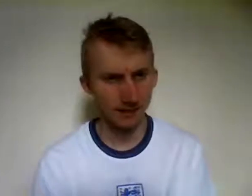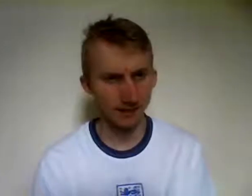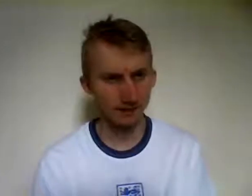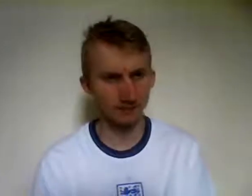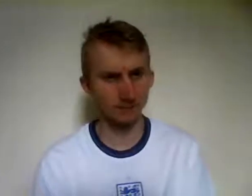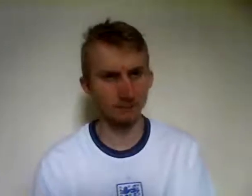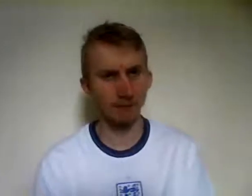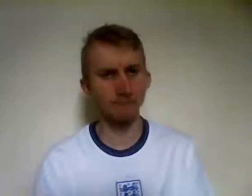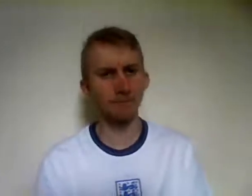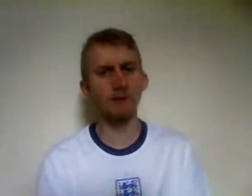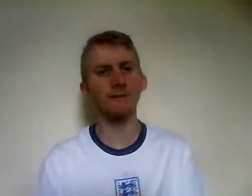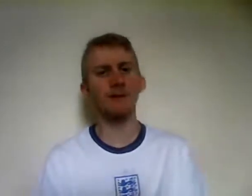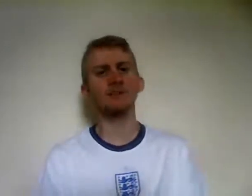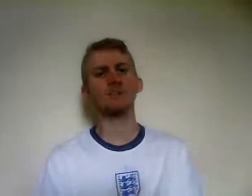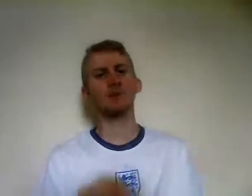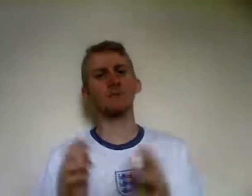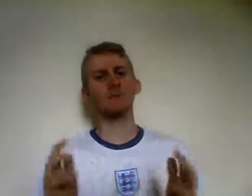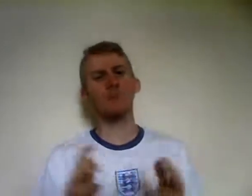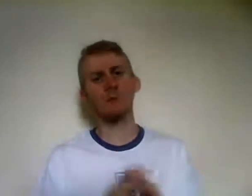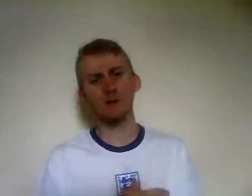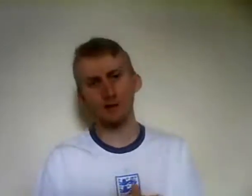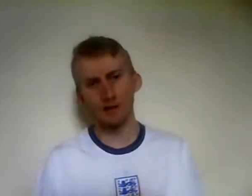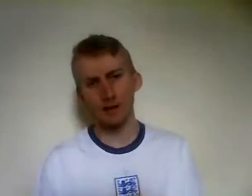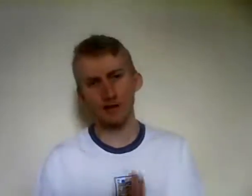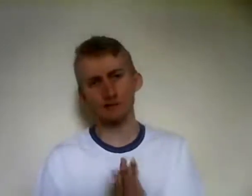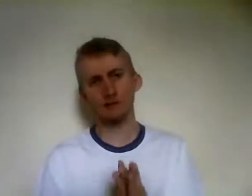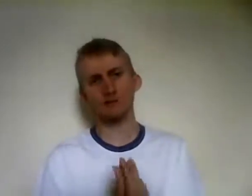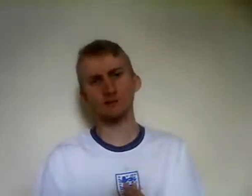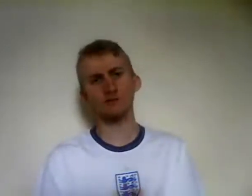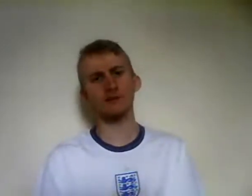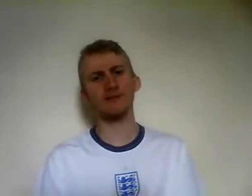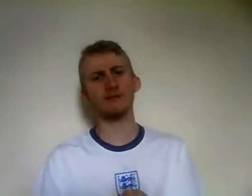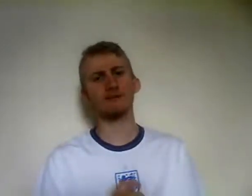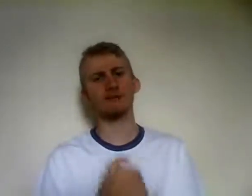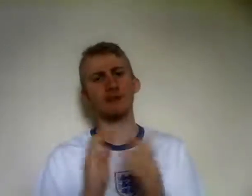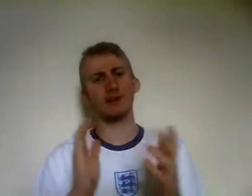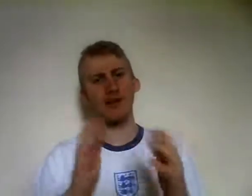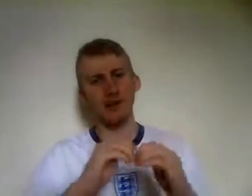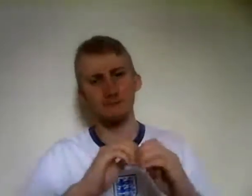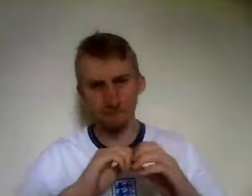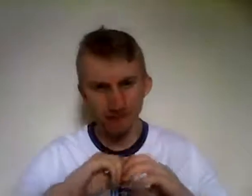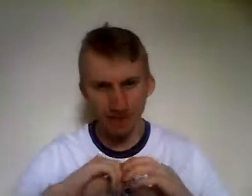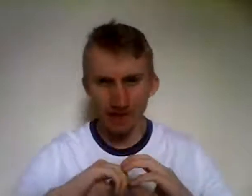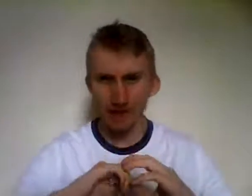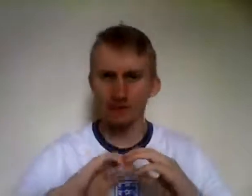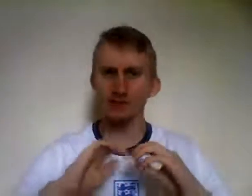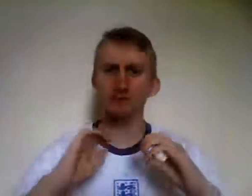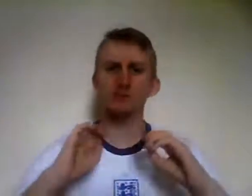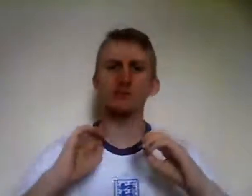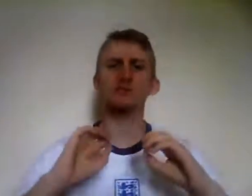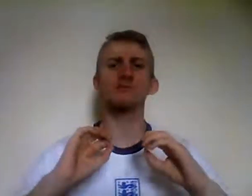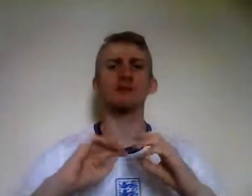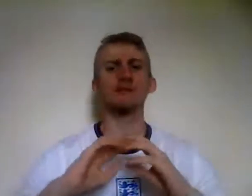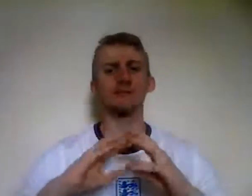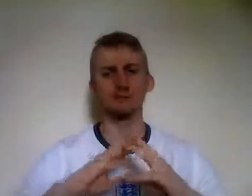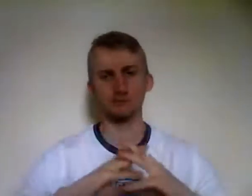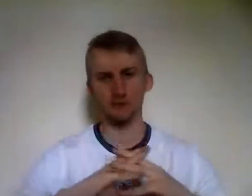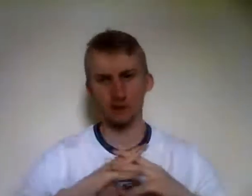Ian Simpemba, Simon Wormel, and record signing Darrell Clare. It looked certain that relegation was on the